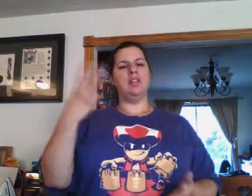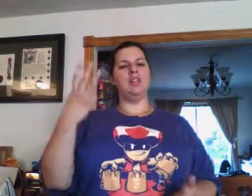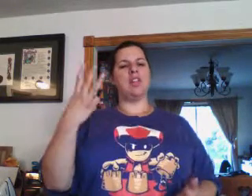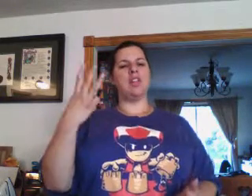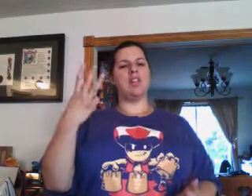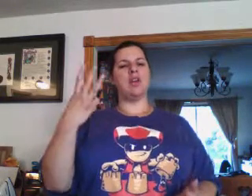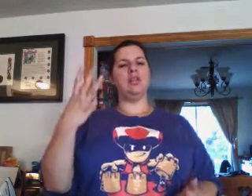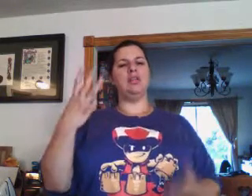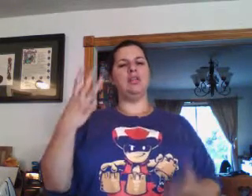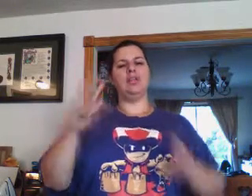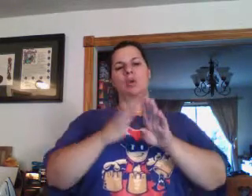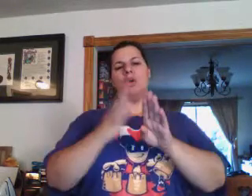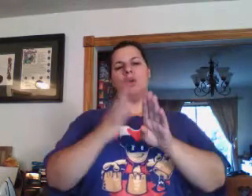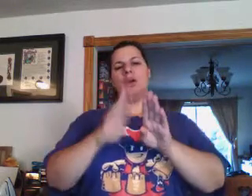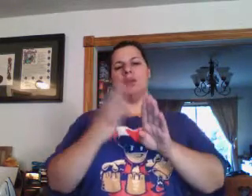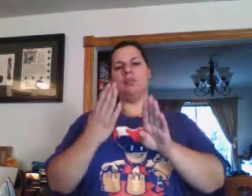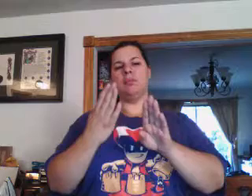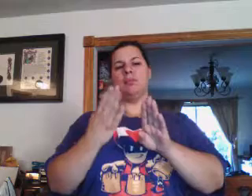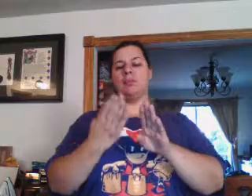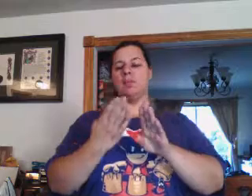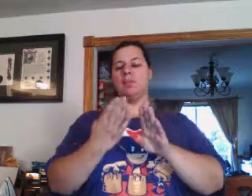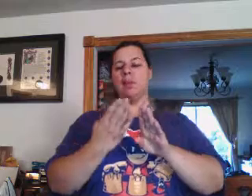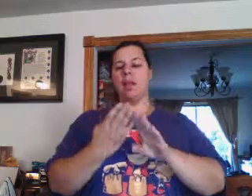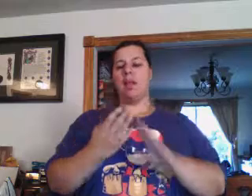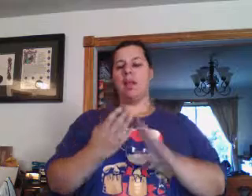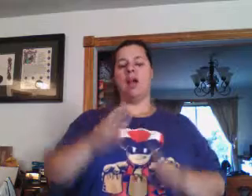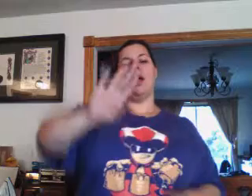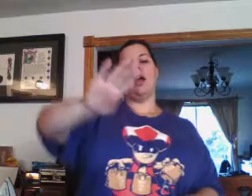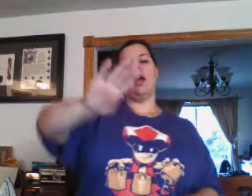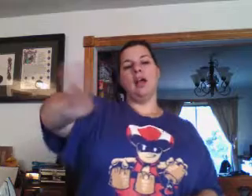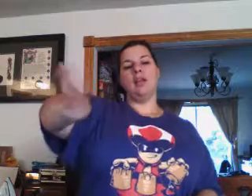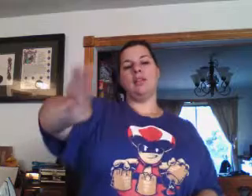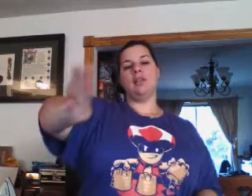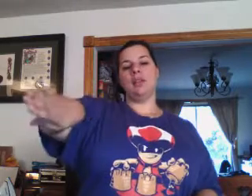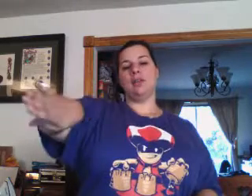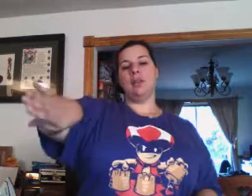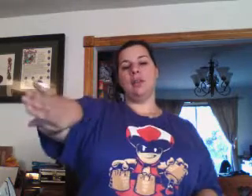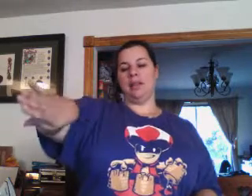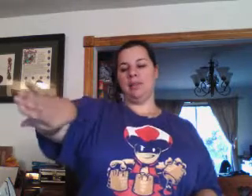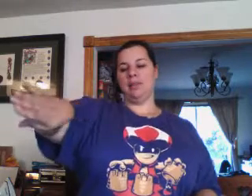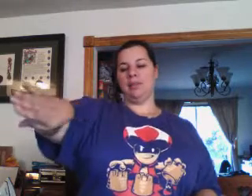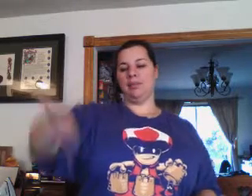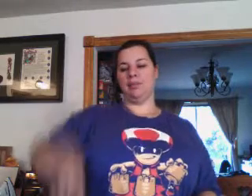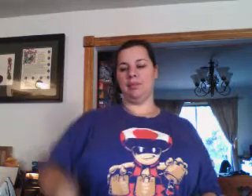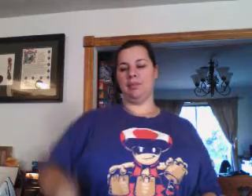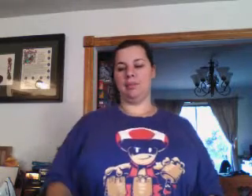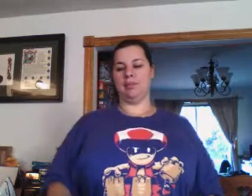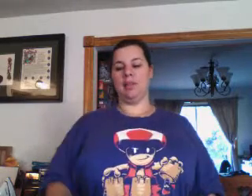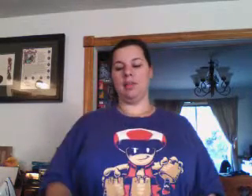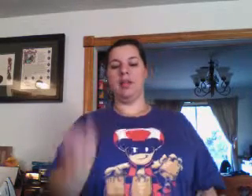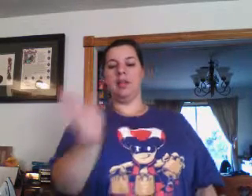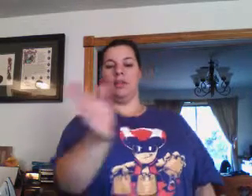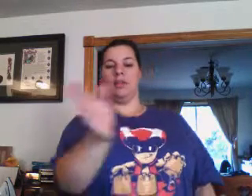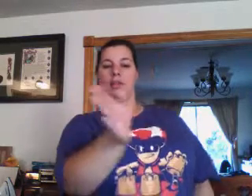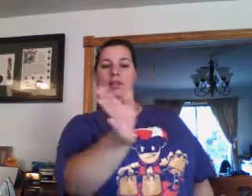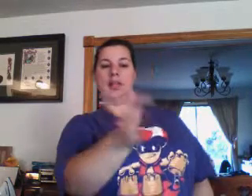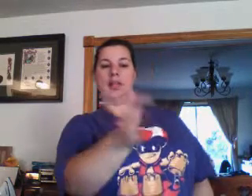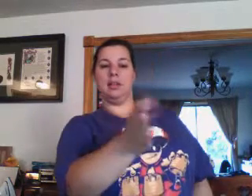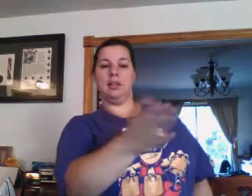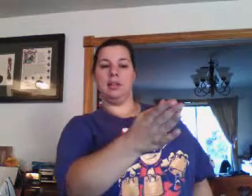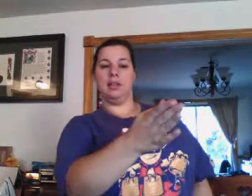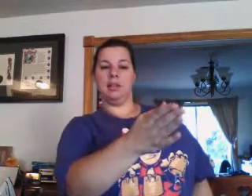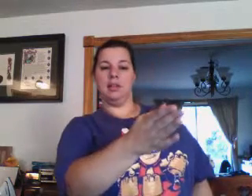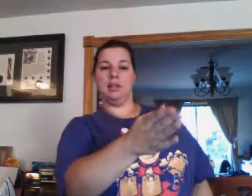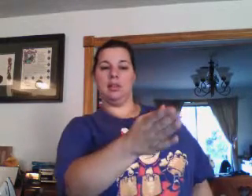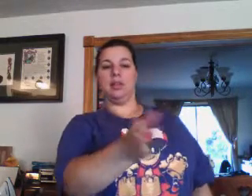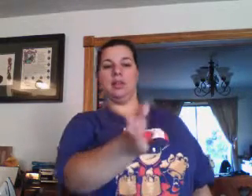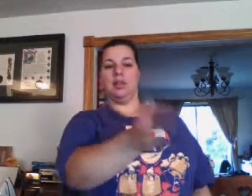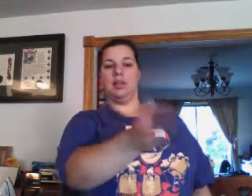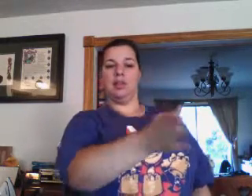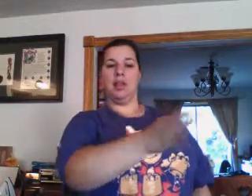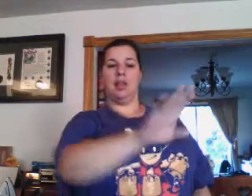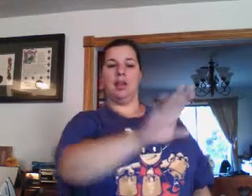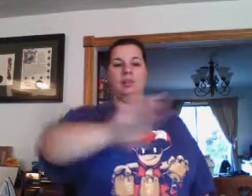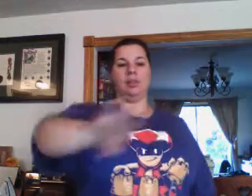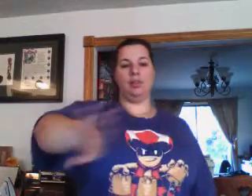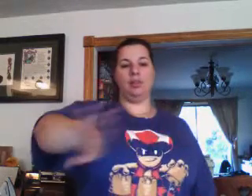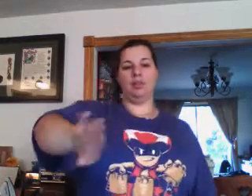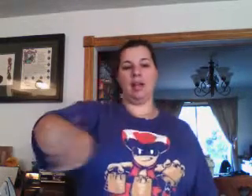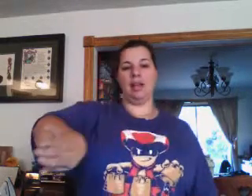the 3rd door and it's on the right. So you'll see left,